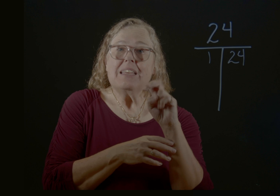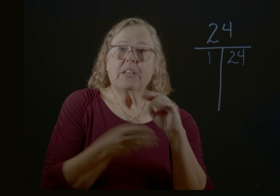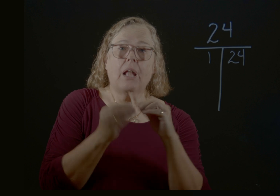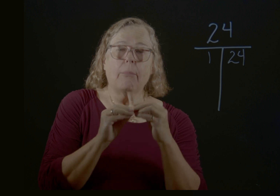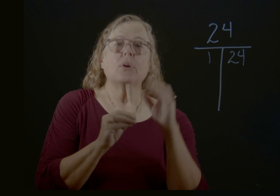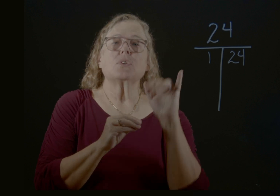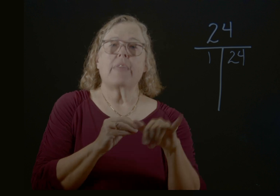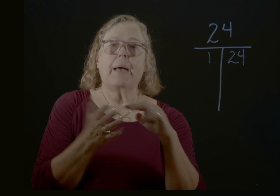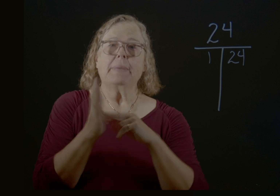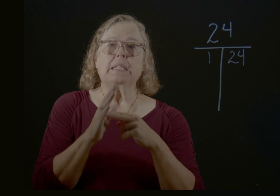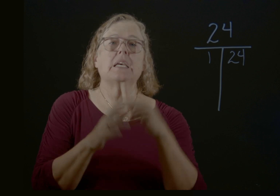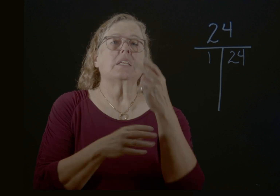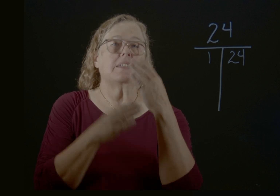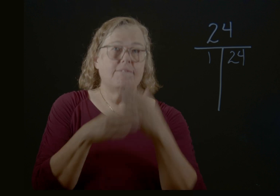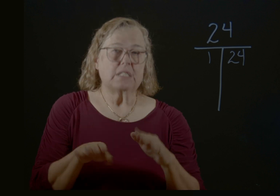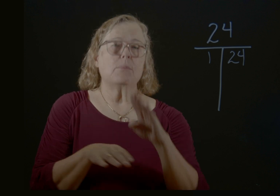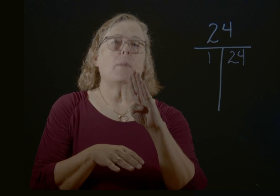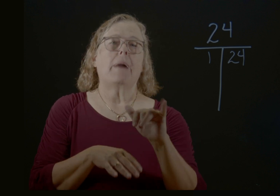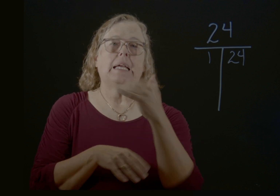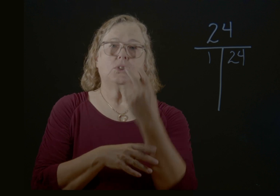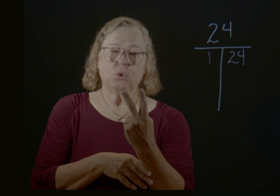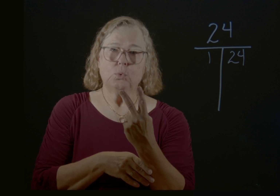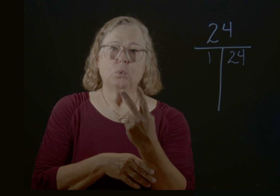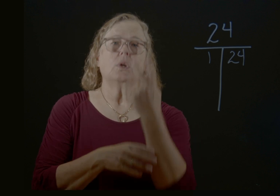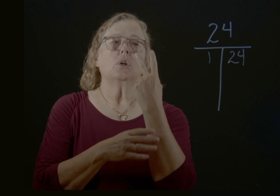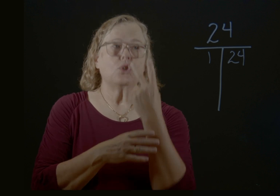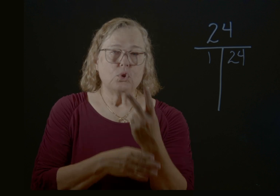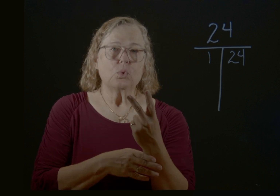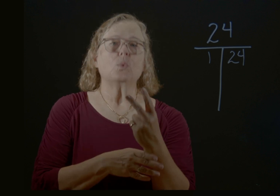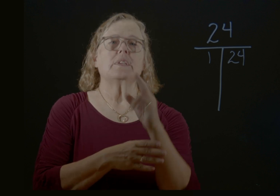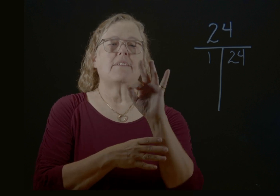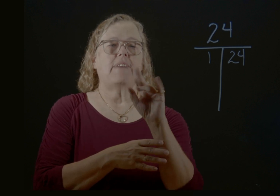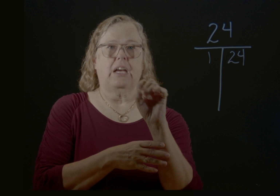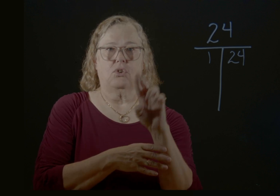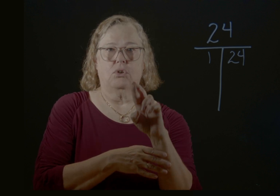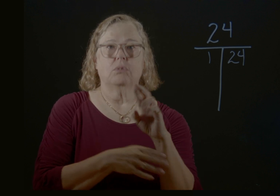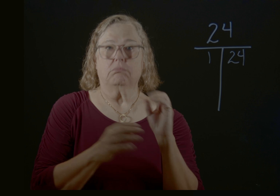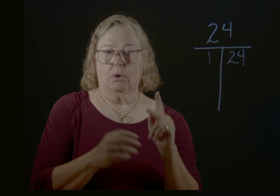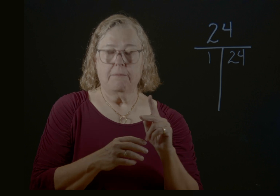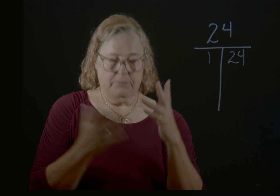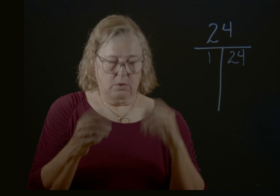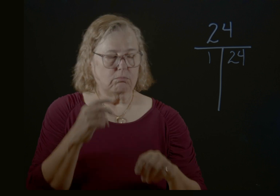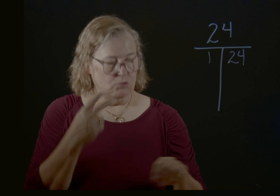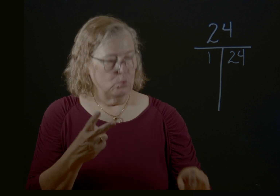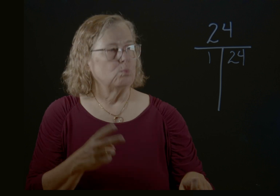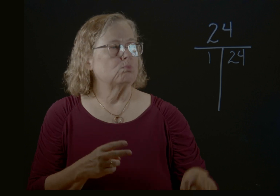even number always ends like that. It's always divisible by 2. So 2 is a factor of every even number. Okay,